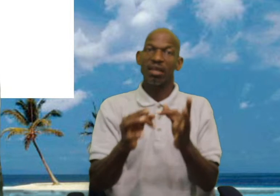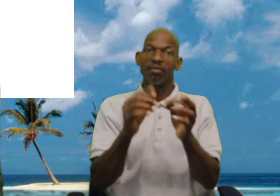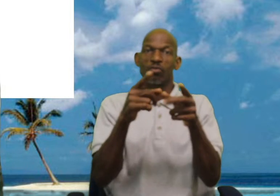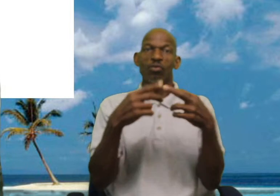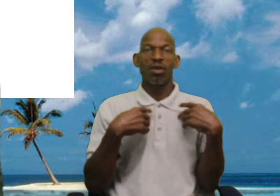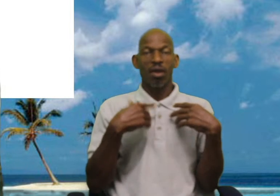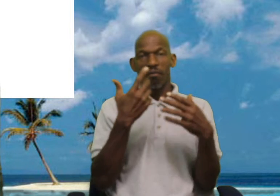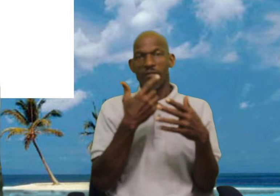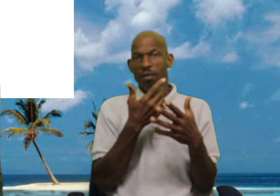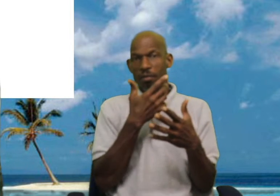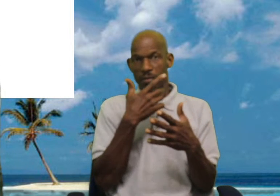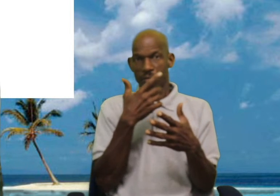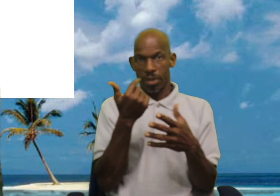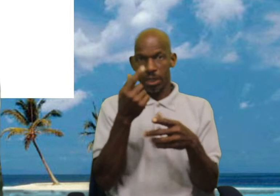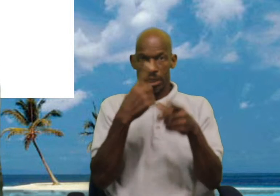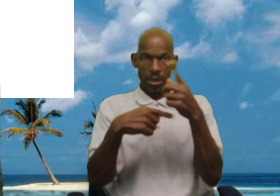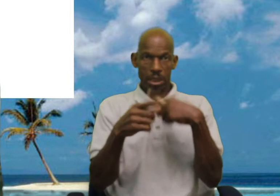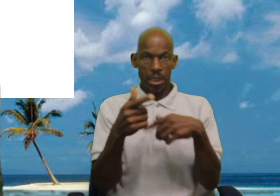is